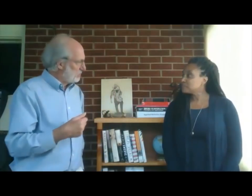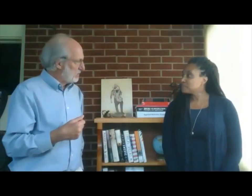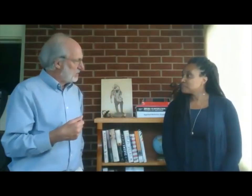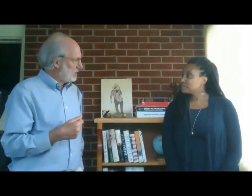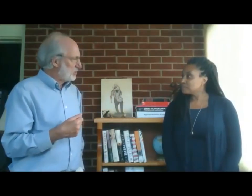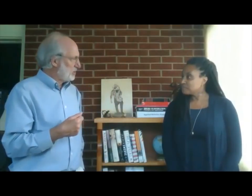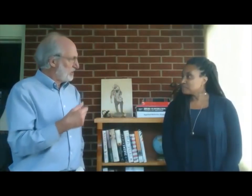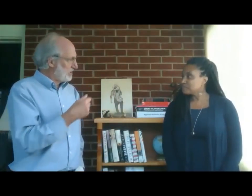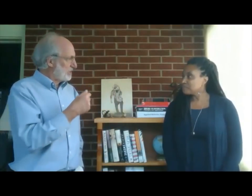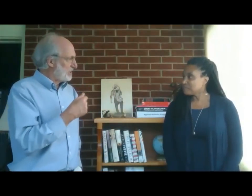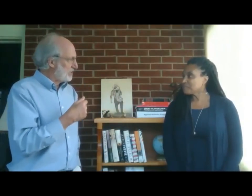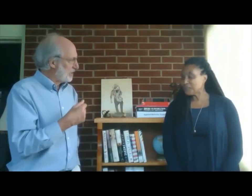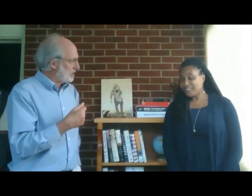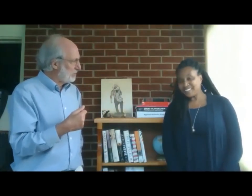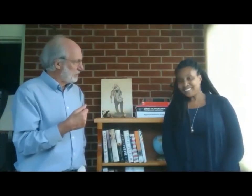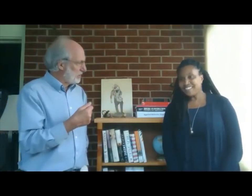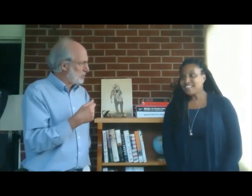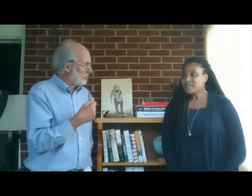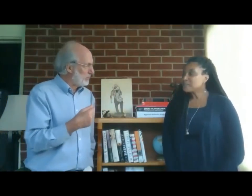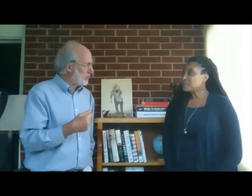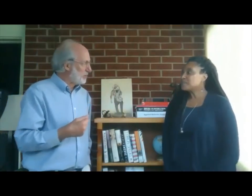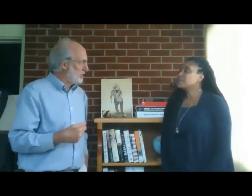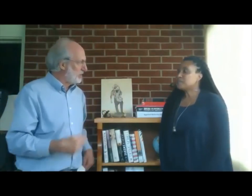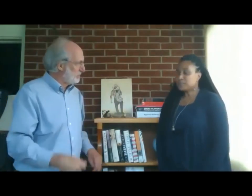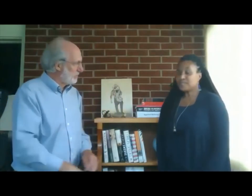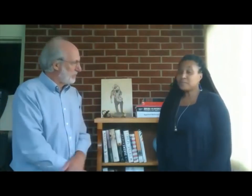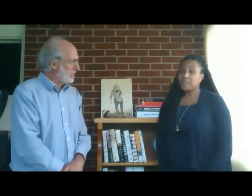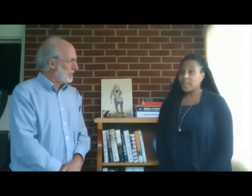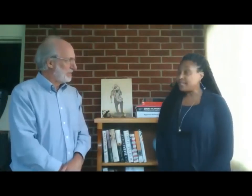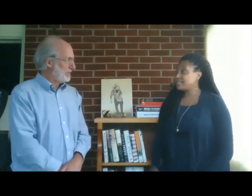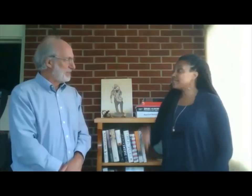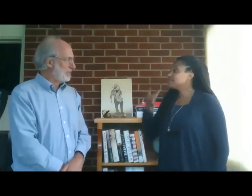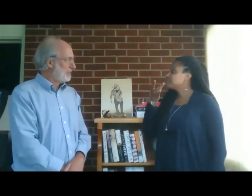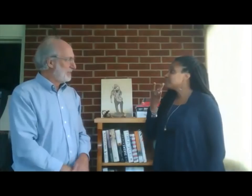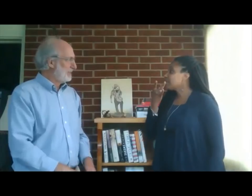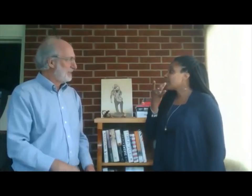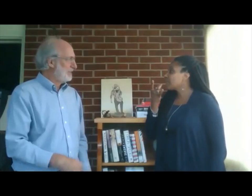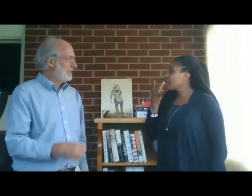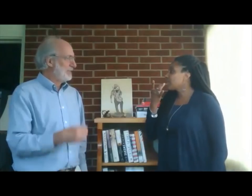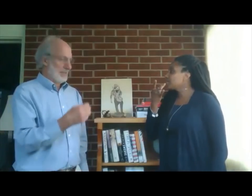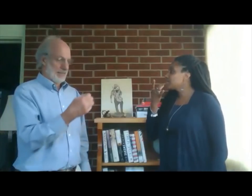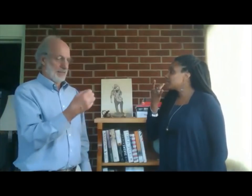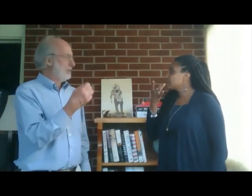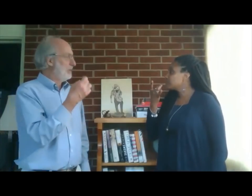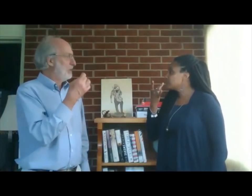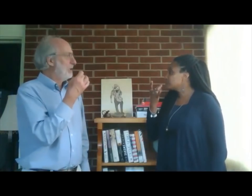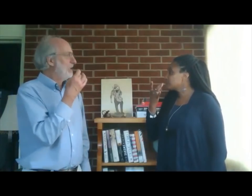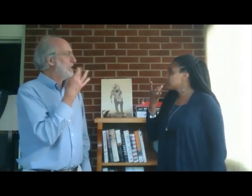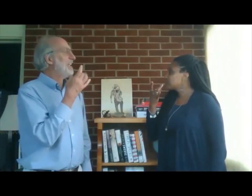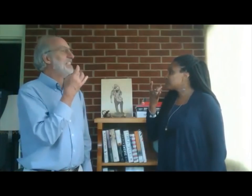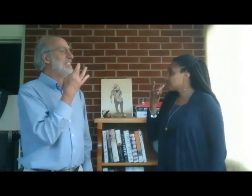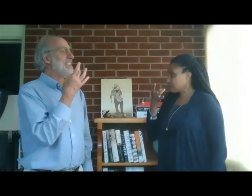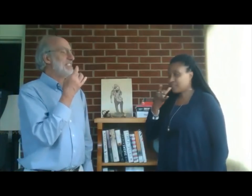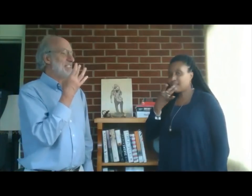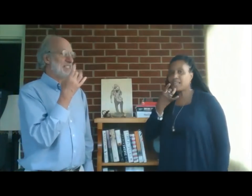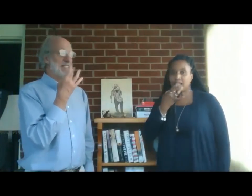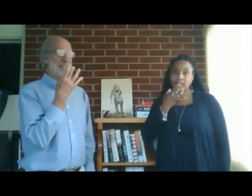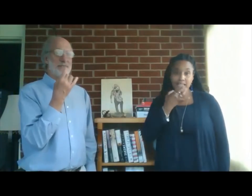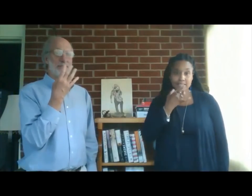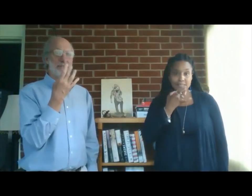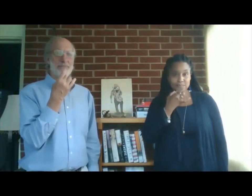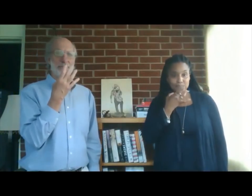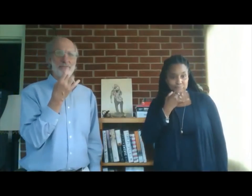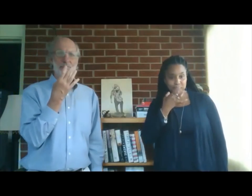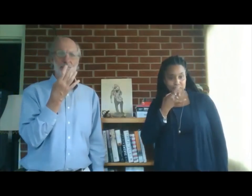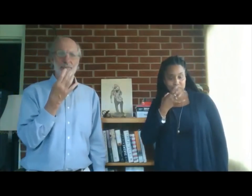let's teach some of these signs. Tanya, can you show me the first one? We'll start with light. Light. Light.